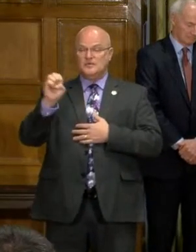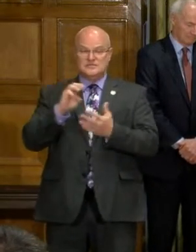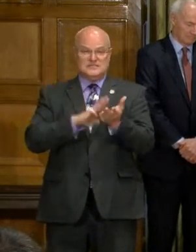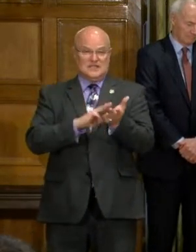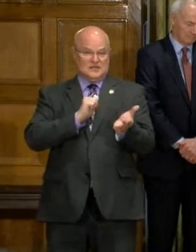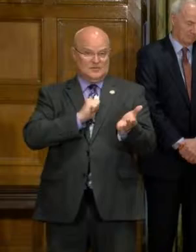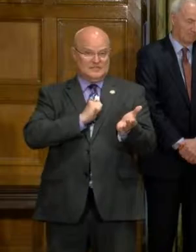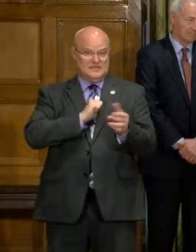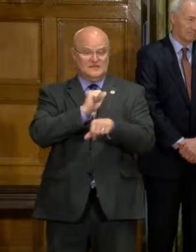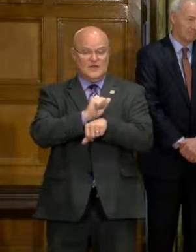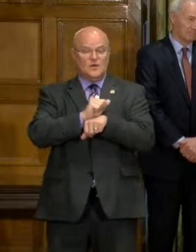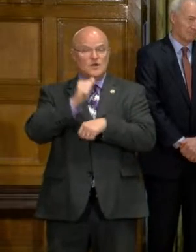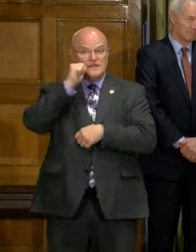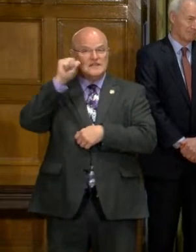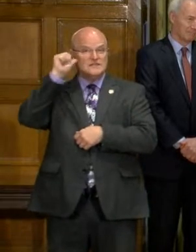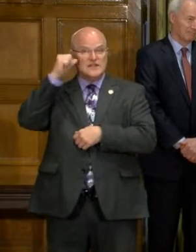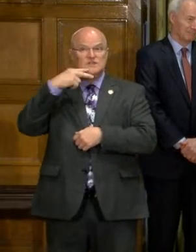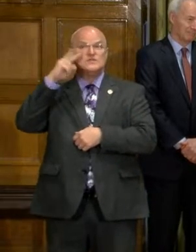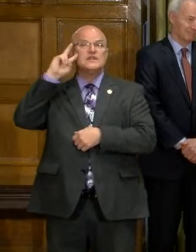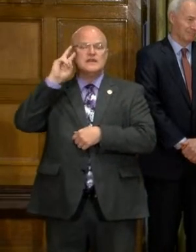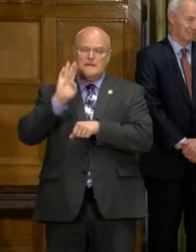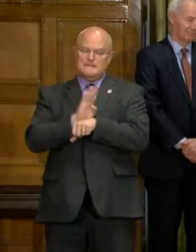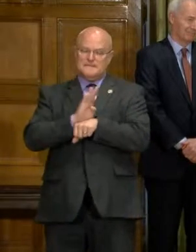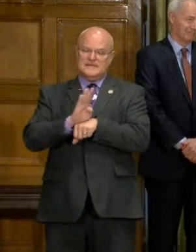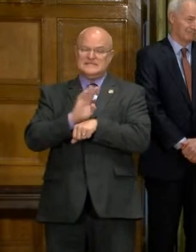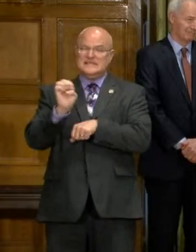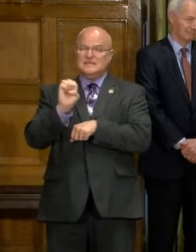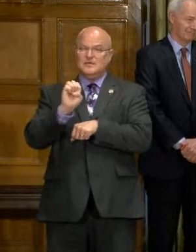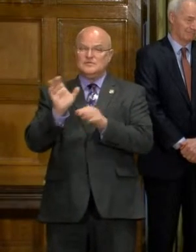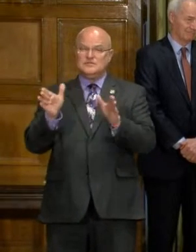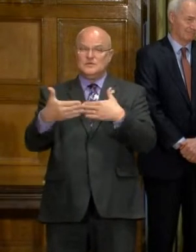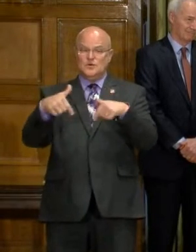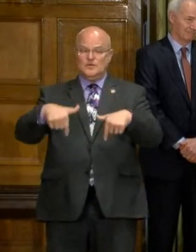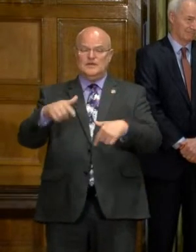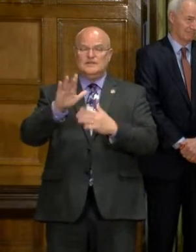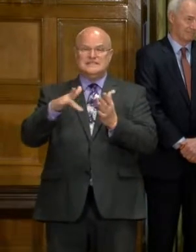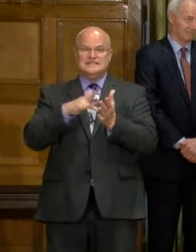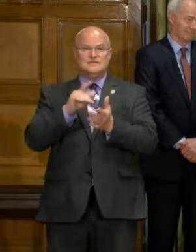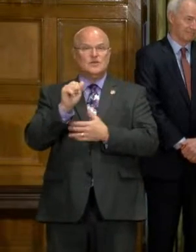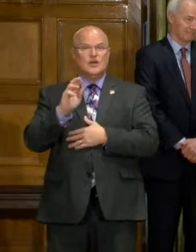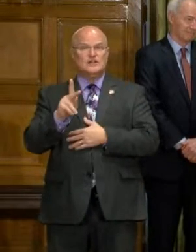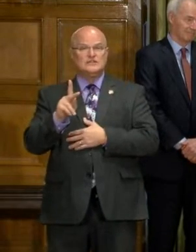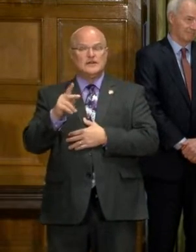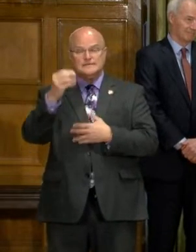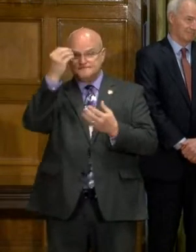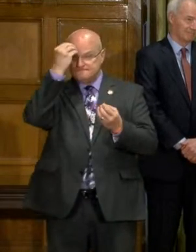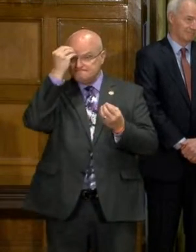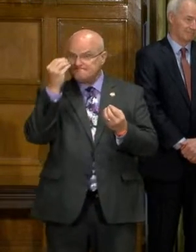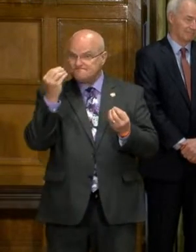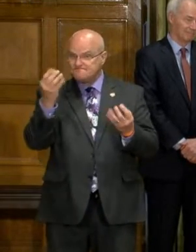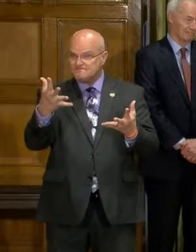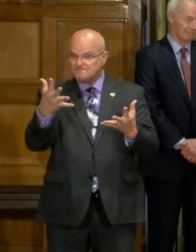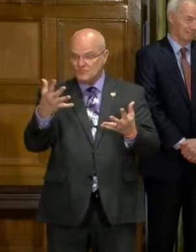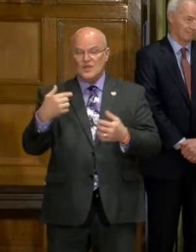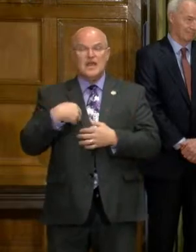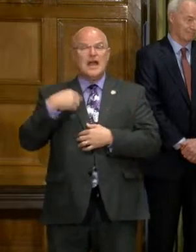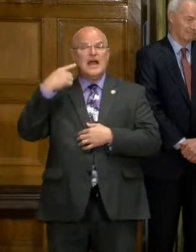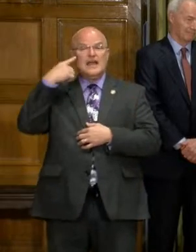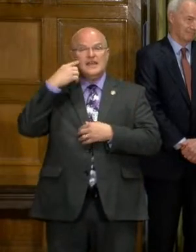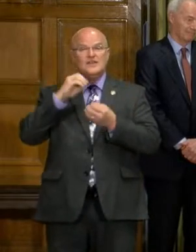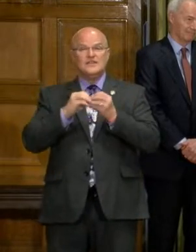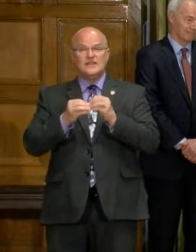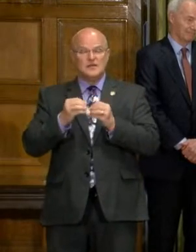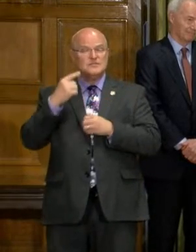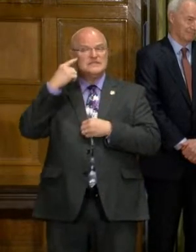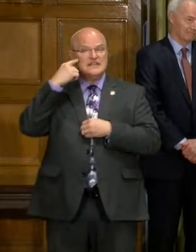physician. I worked yesterday and the day before in a busy emergency department here in Central Arkansas. And I can tell you that when I hear these